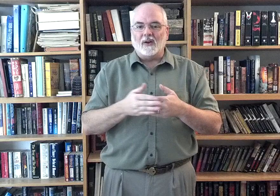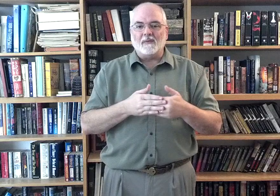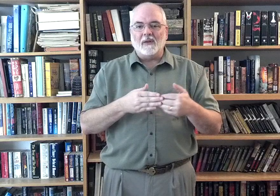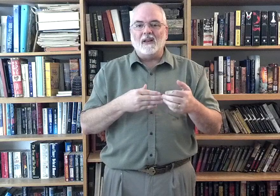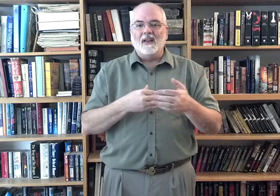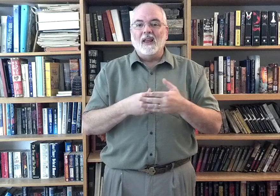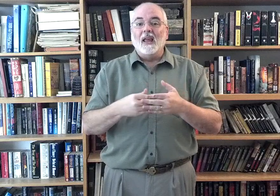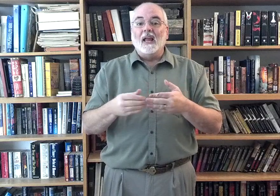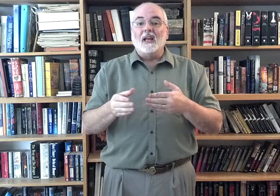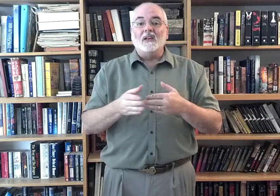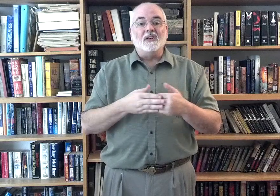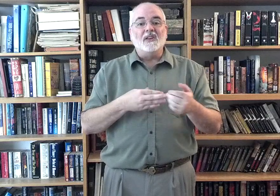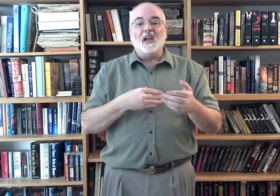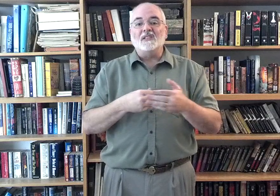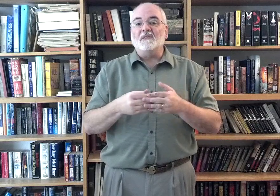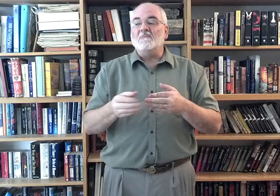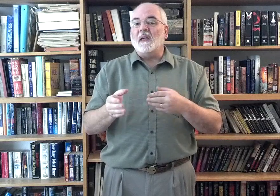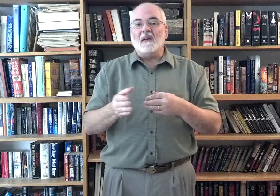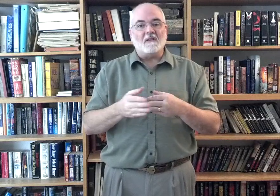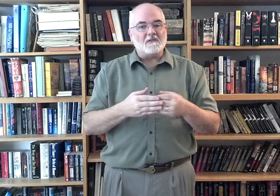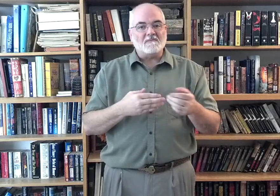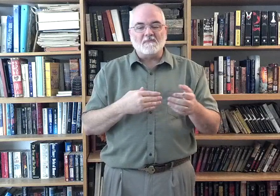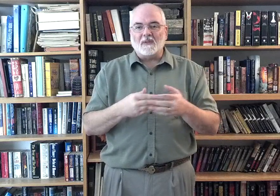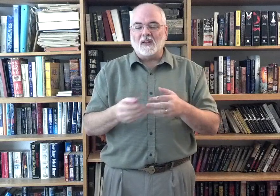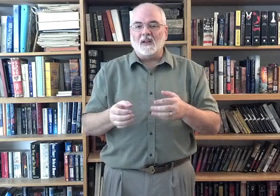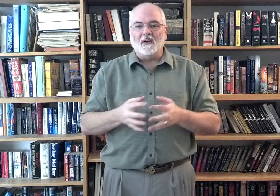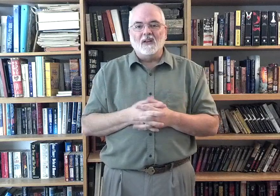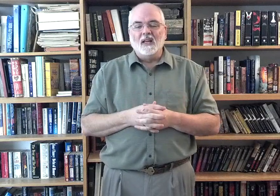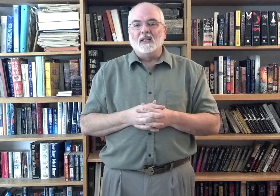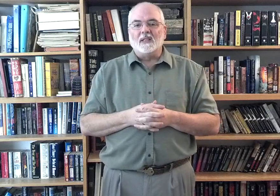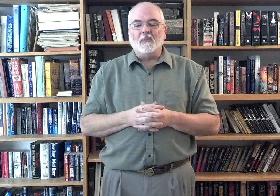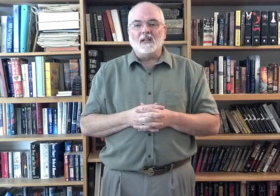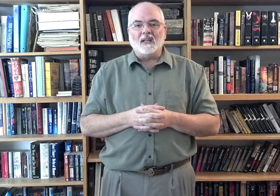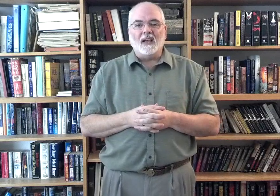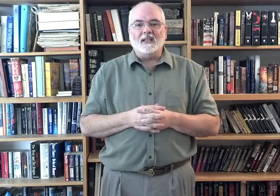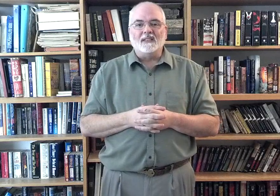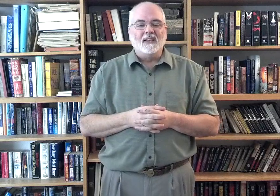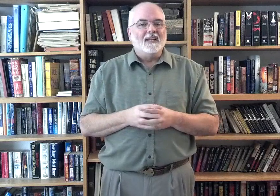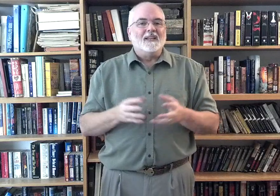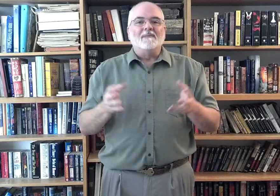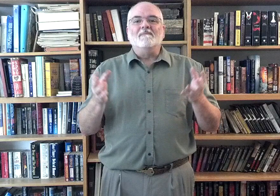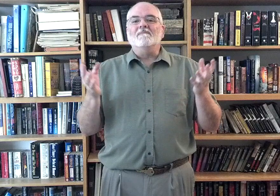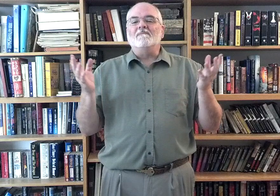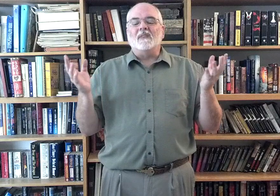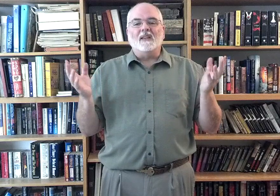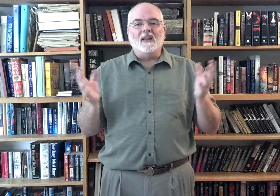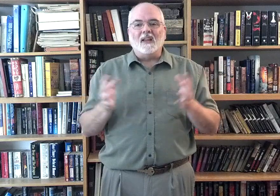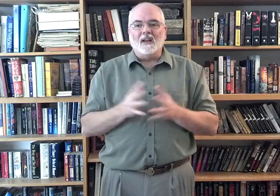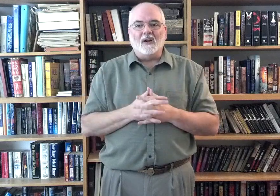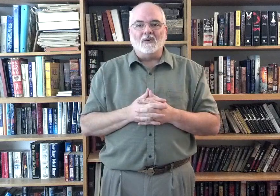but doesn't matter. You know, somebody says, you know,